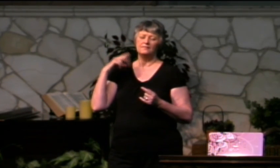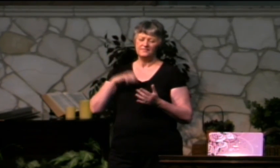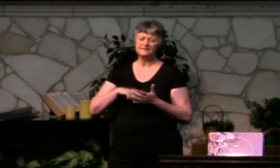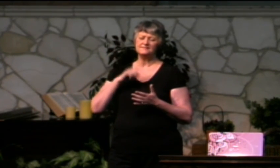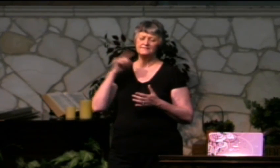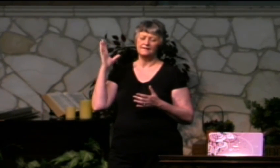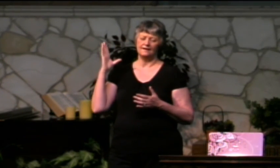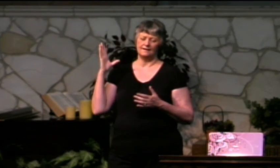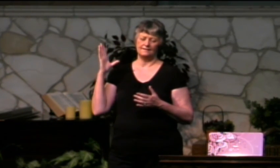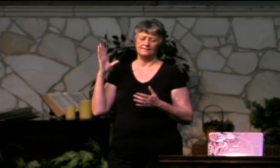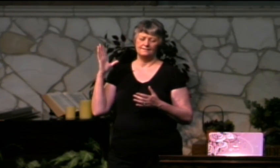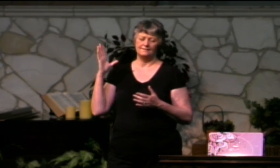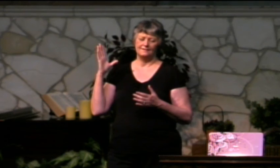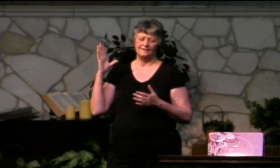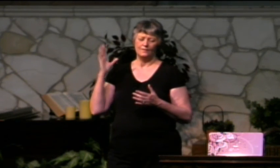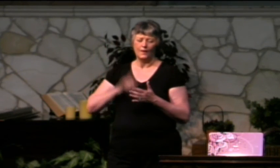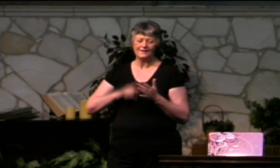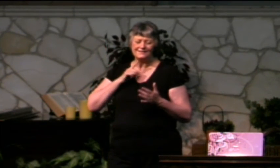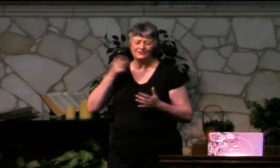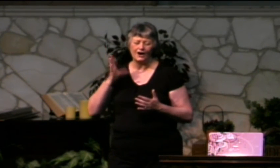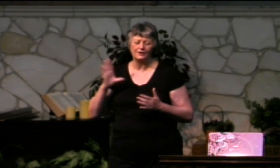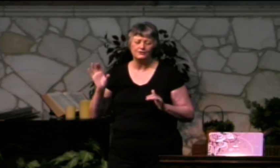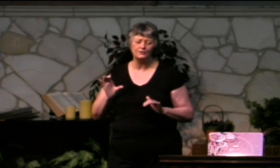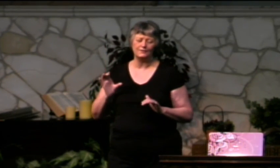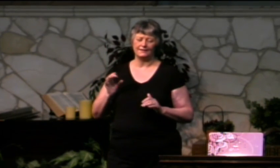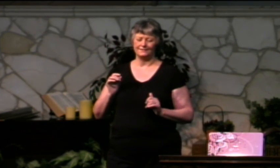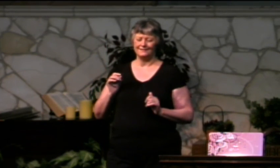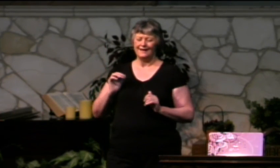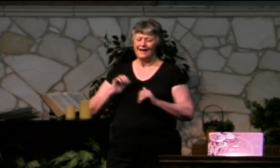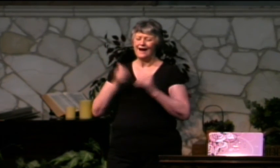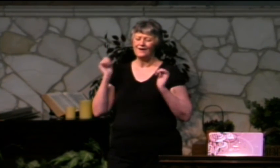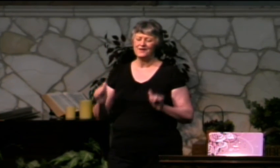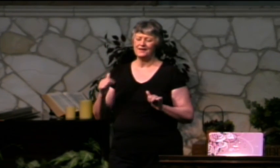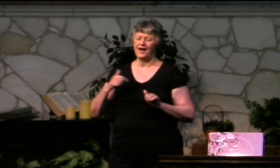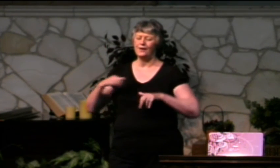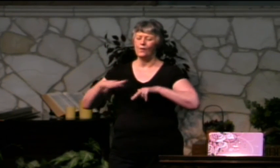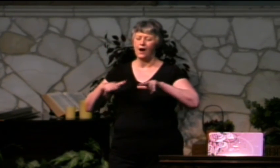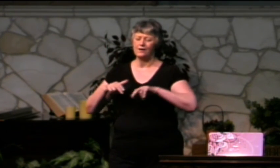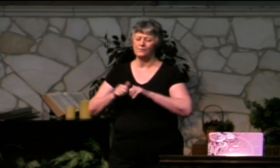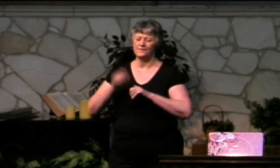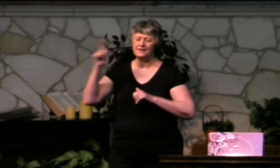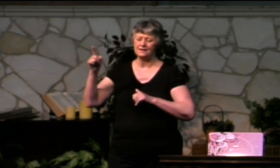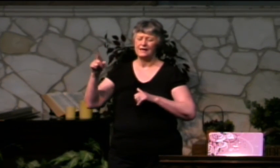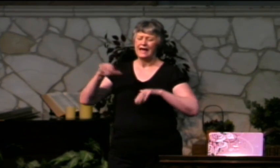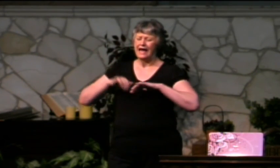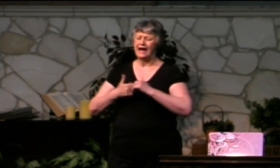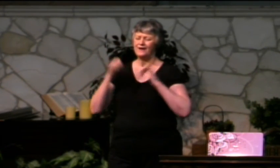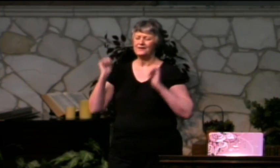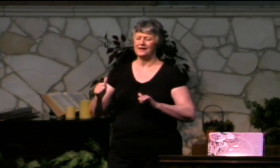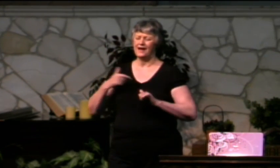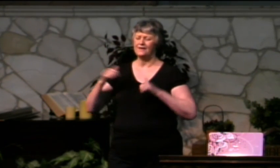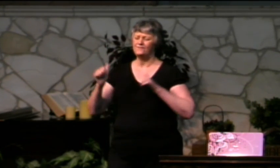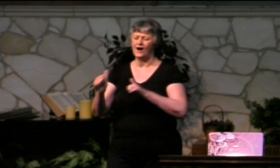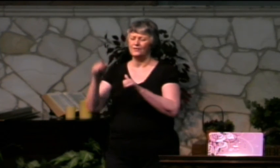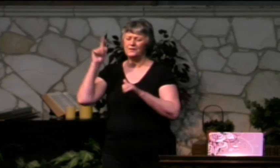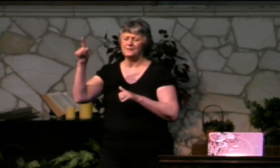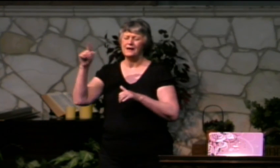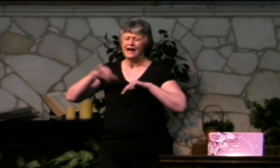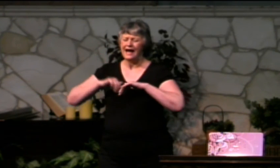this is God. What is God doing? How can I walk with Him? How can I follow Him? How